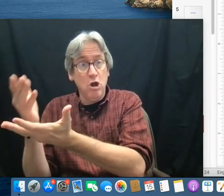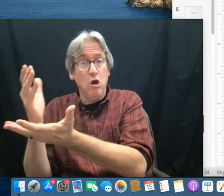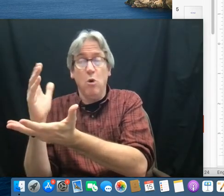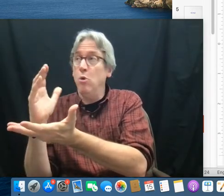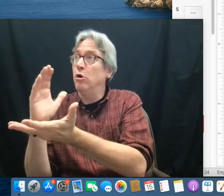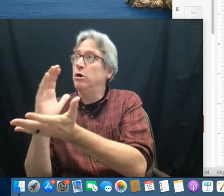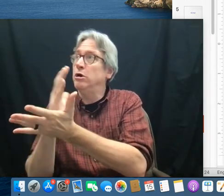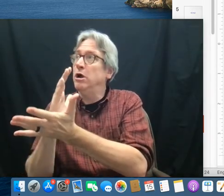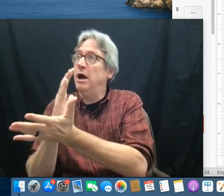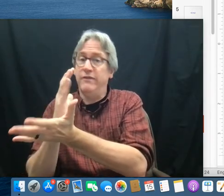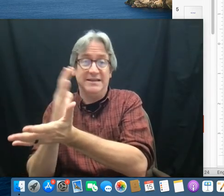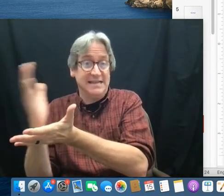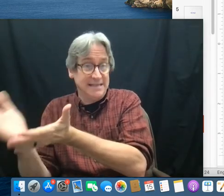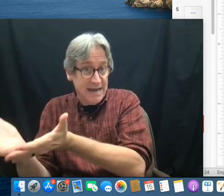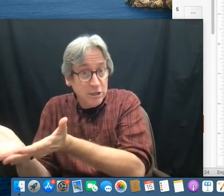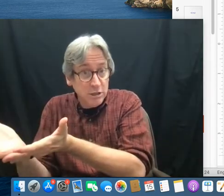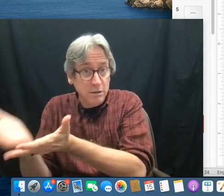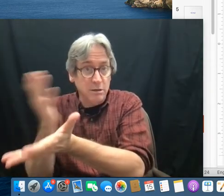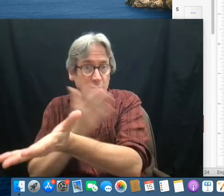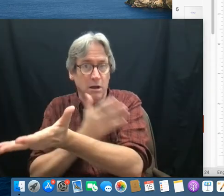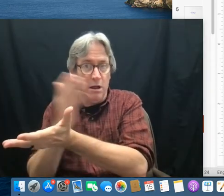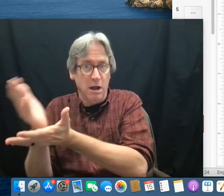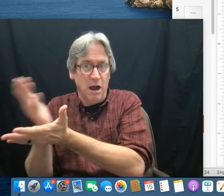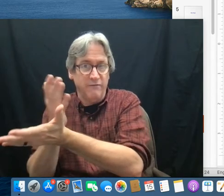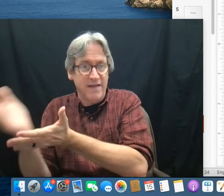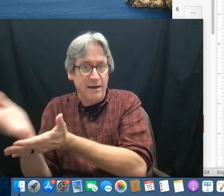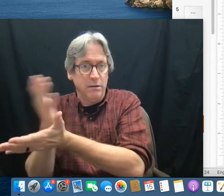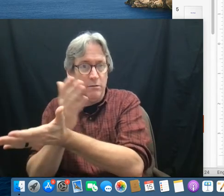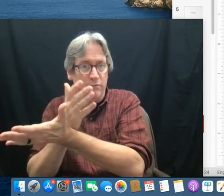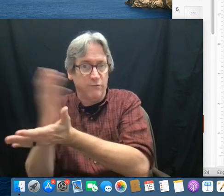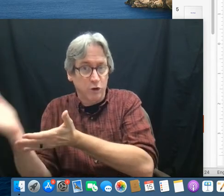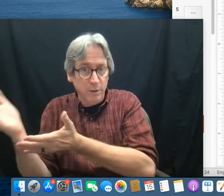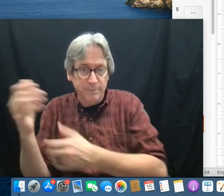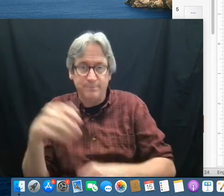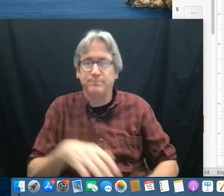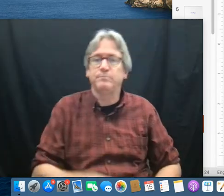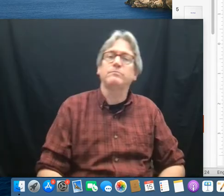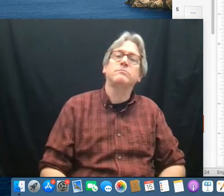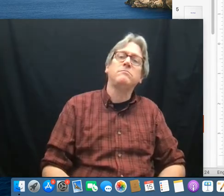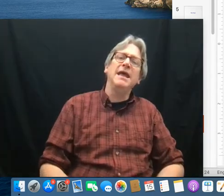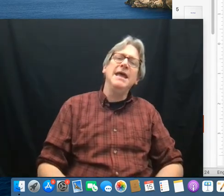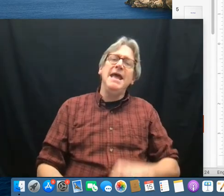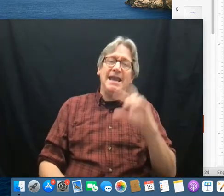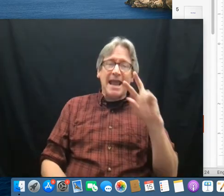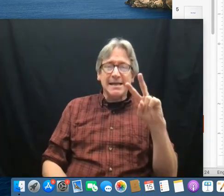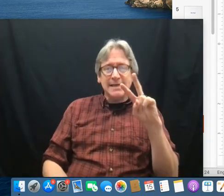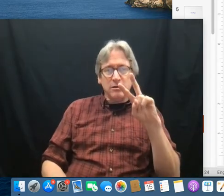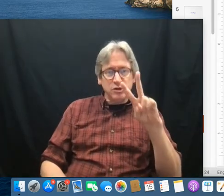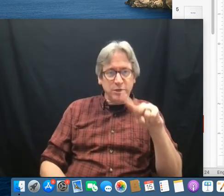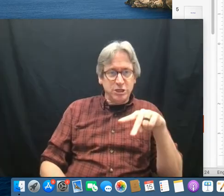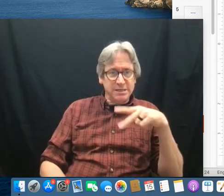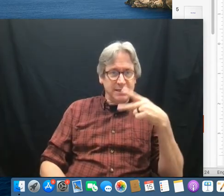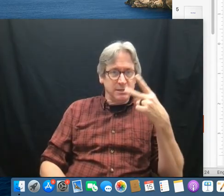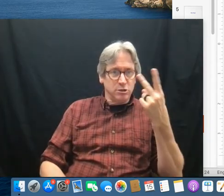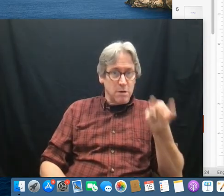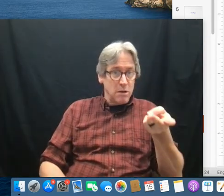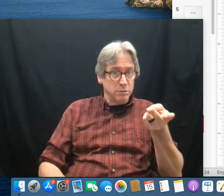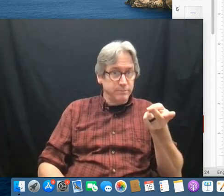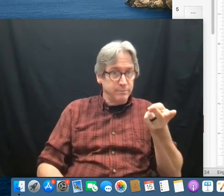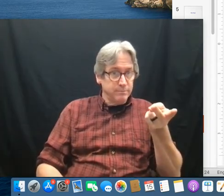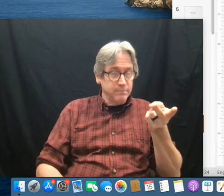store. So SVO, subject, the person doing the action, verb, the action, and